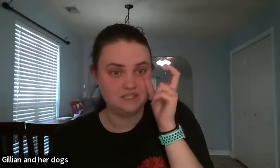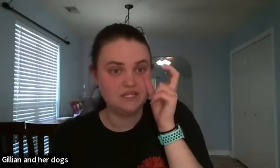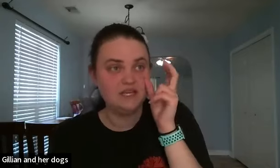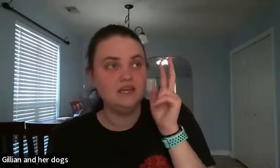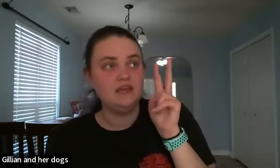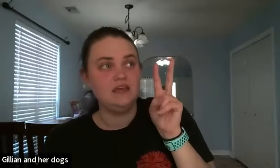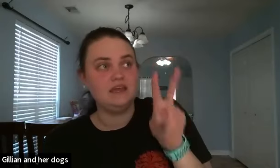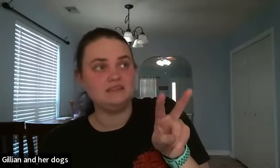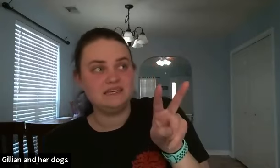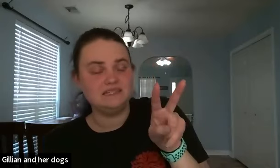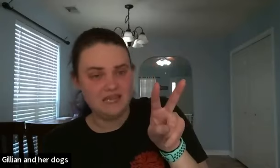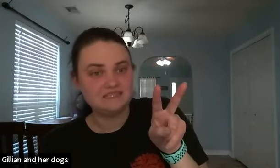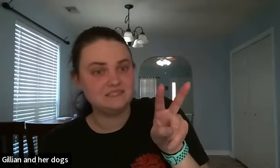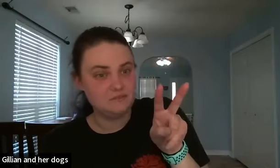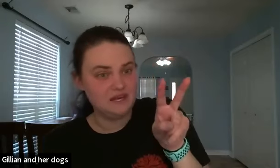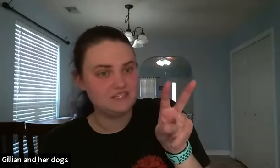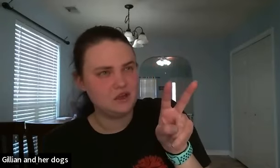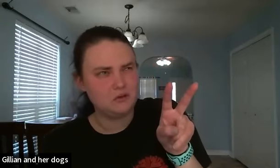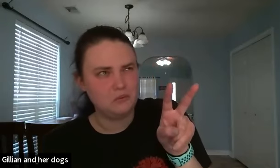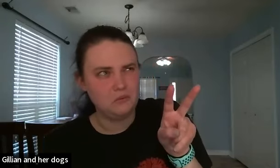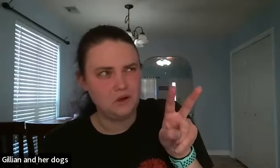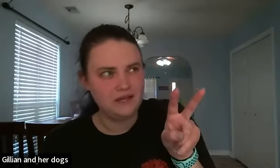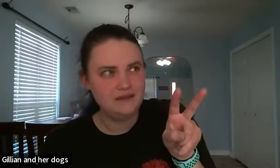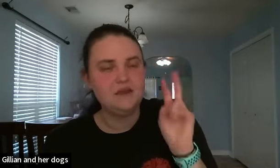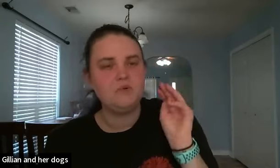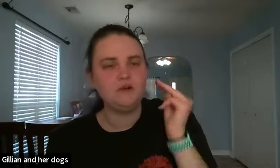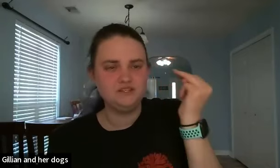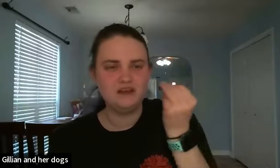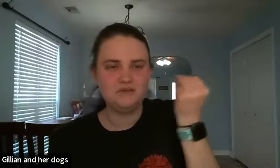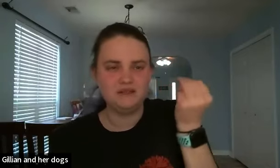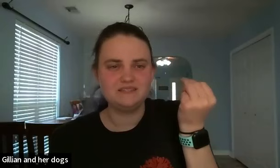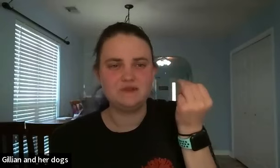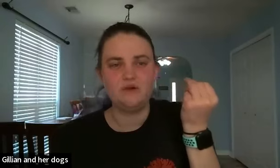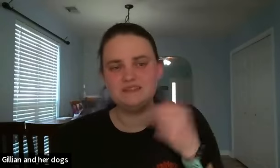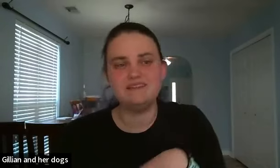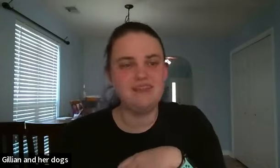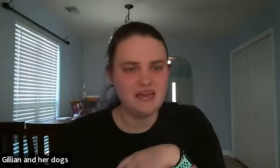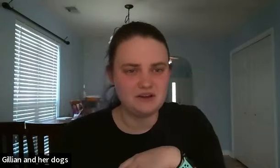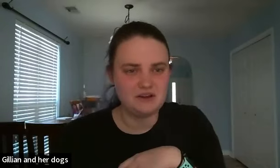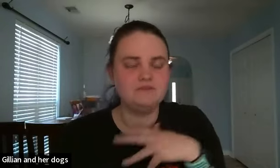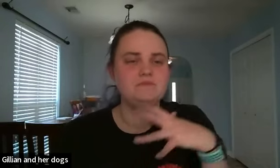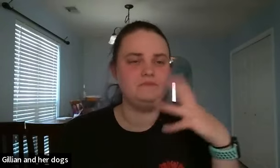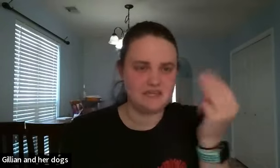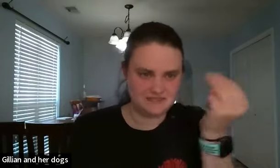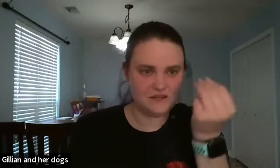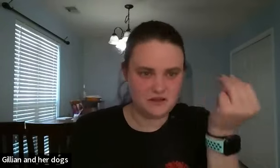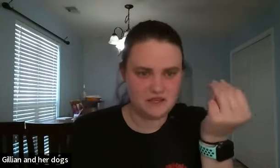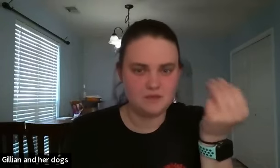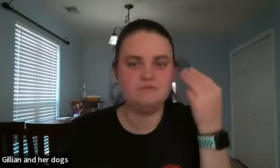attention, is it takes a minute to go, what? But once you kind of realize like, oh, that's the letter M,